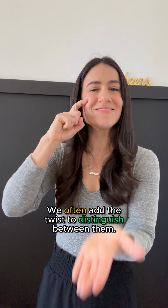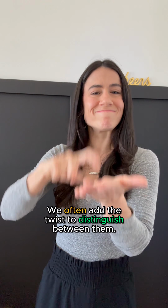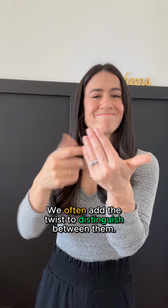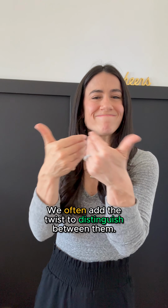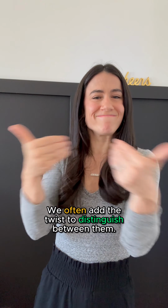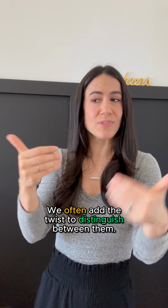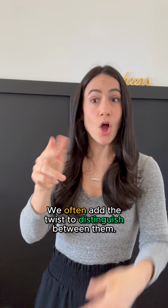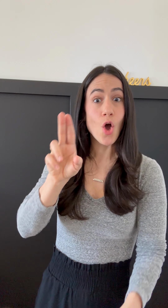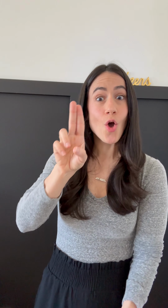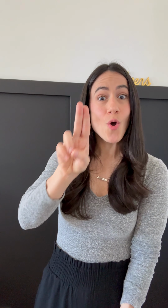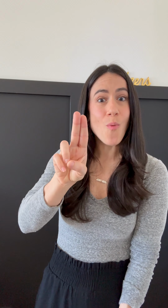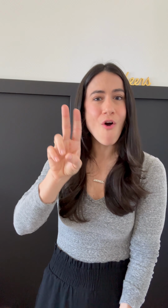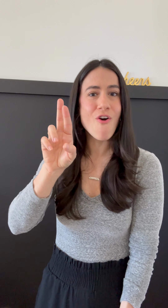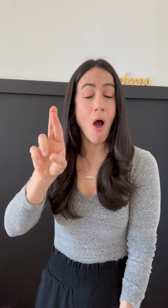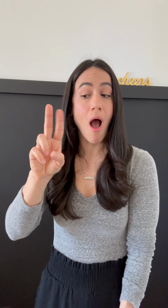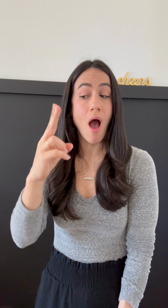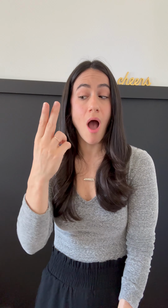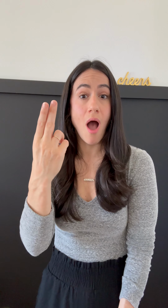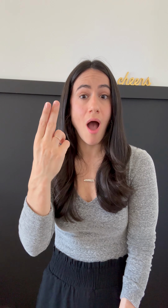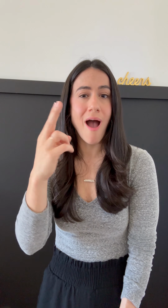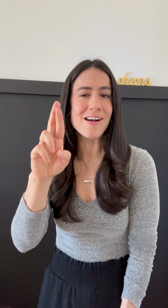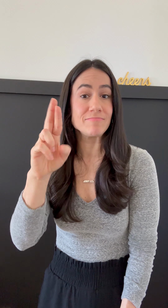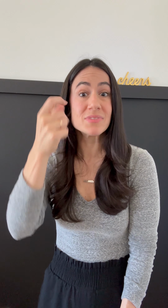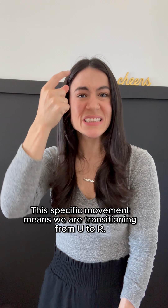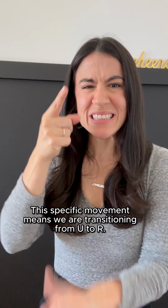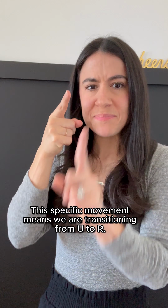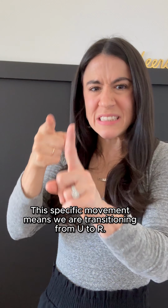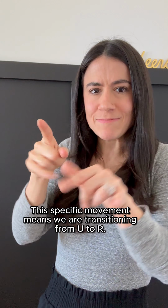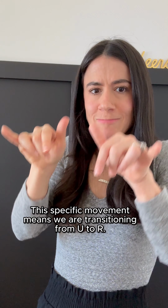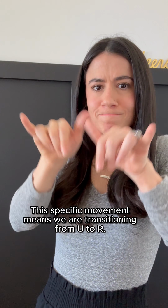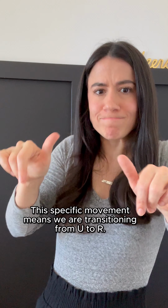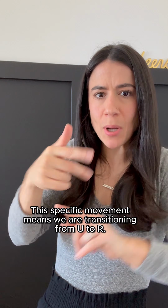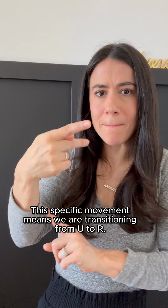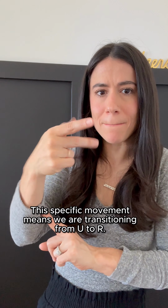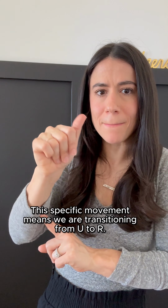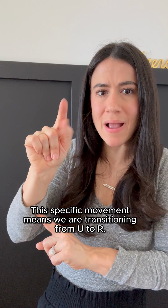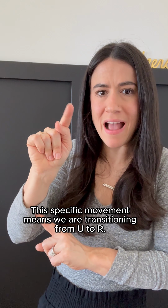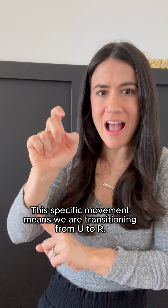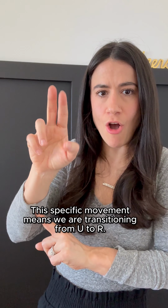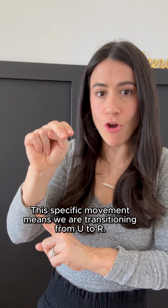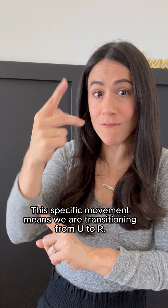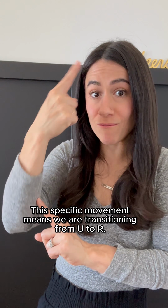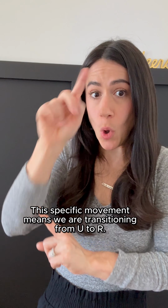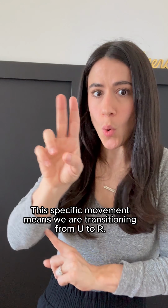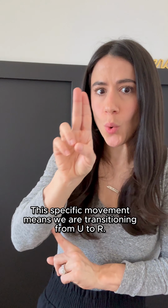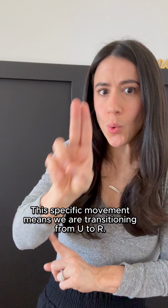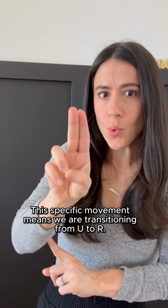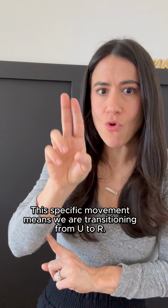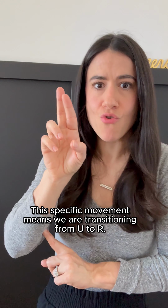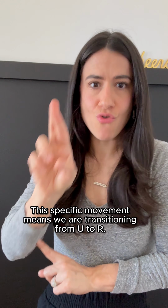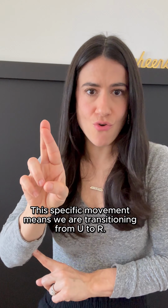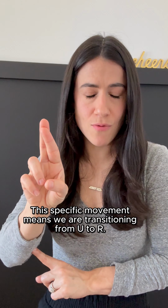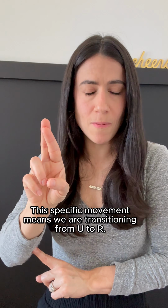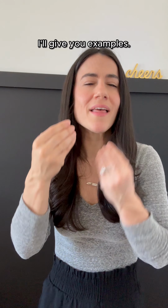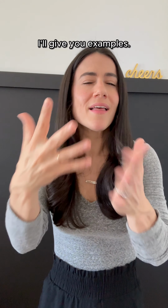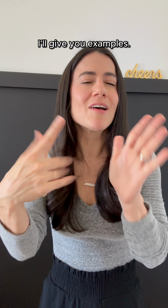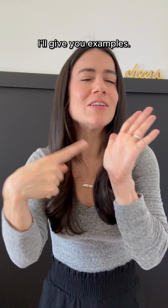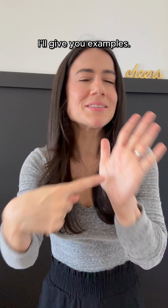them. UR or UR. This specific movement means we are transitioning from U to R. I'll give you